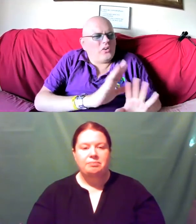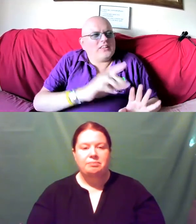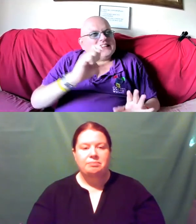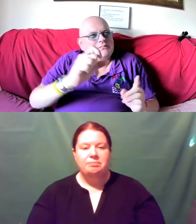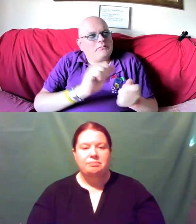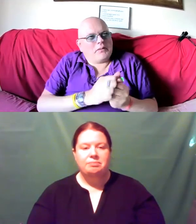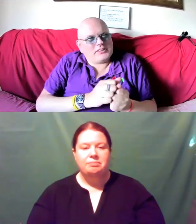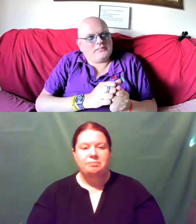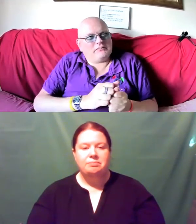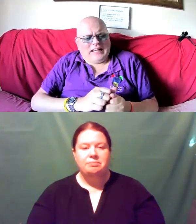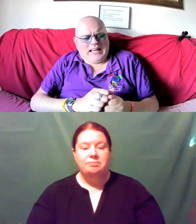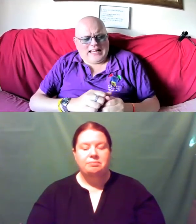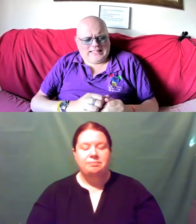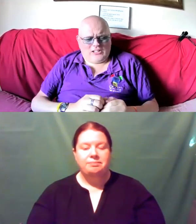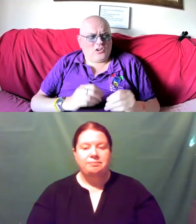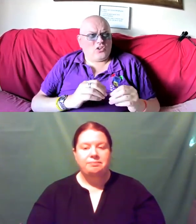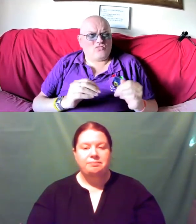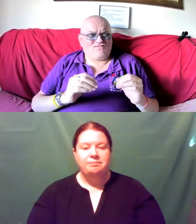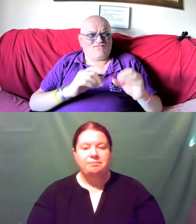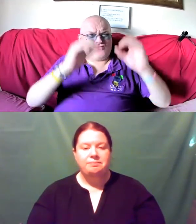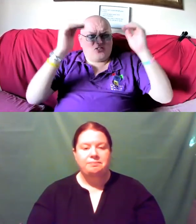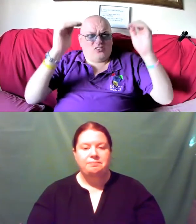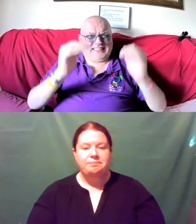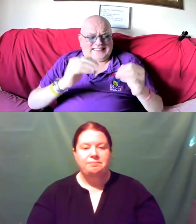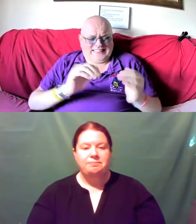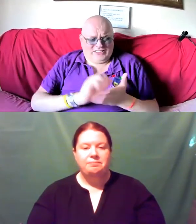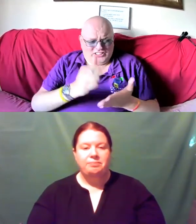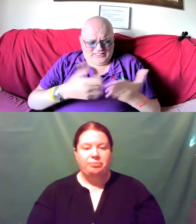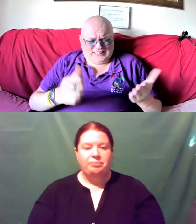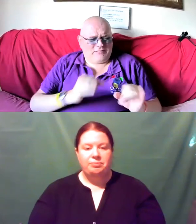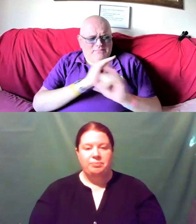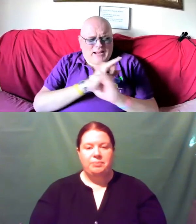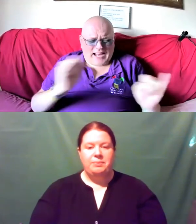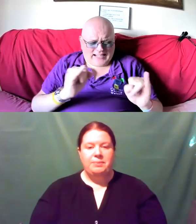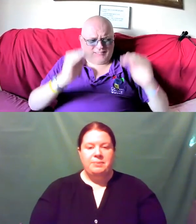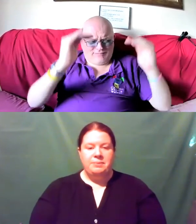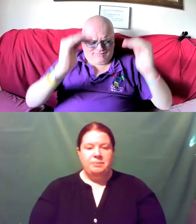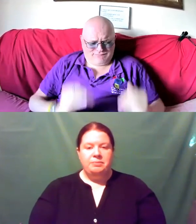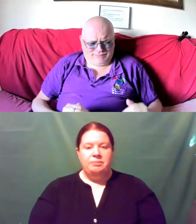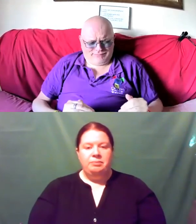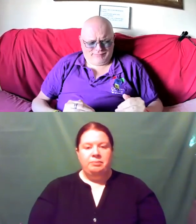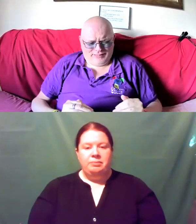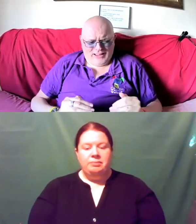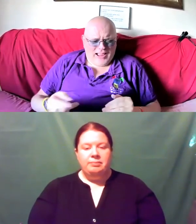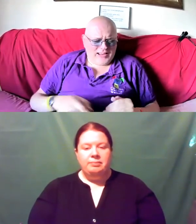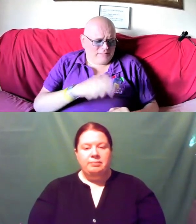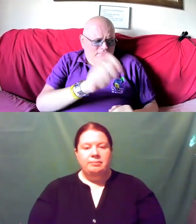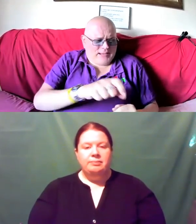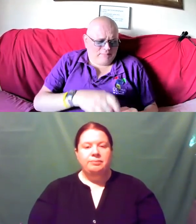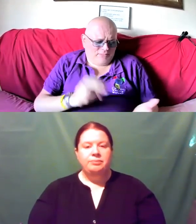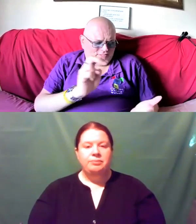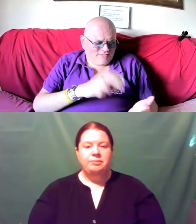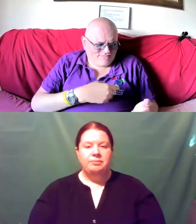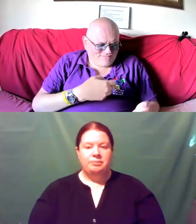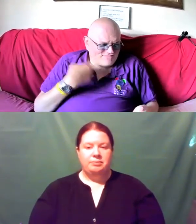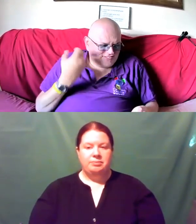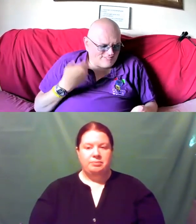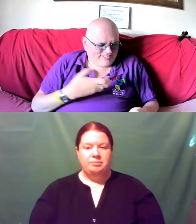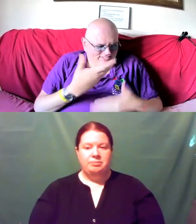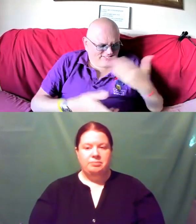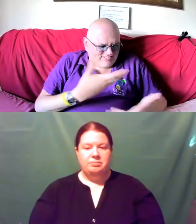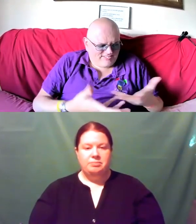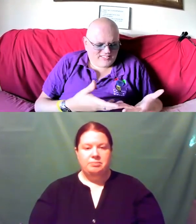in the journalism, and there was lots of horrible online comments. So that wasn't pleasant. And